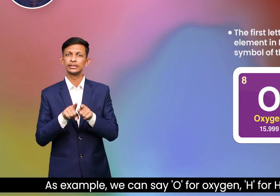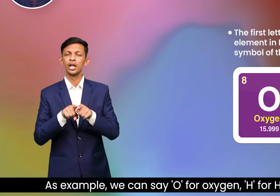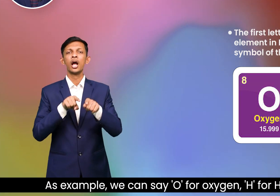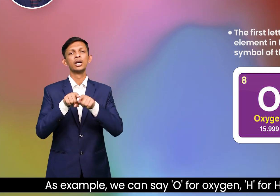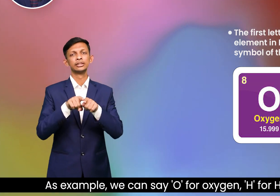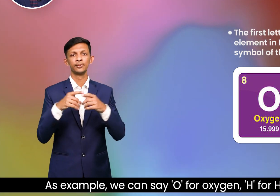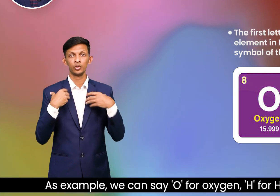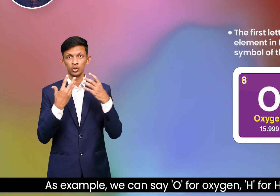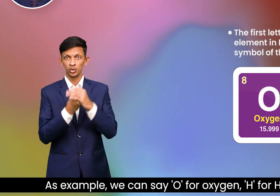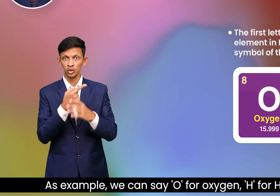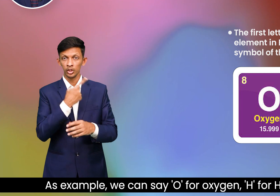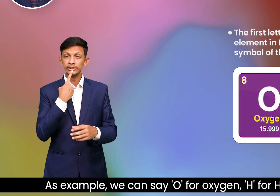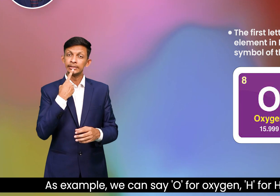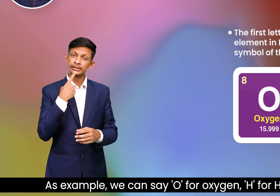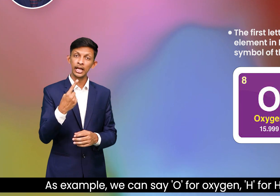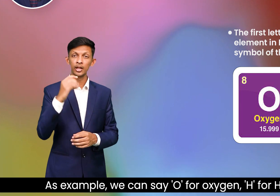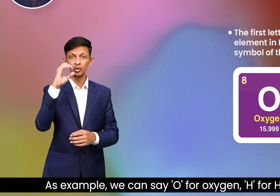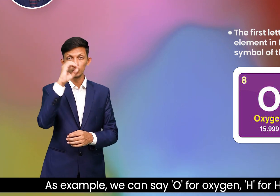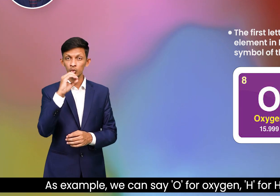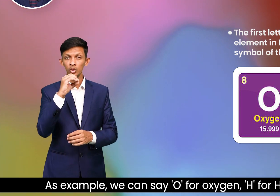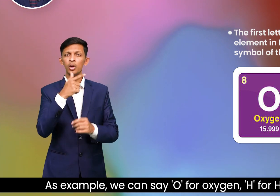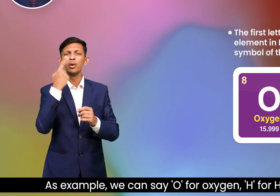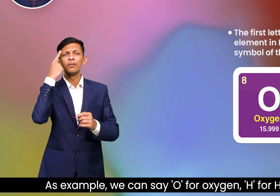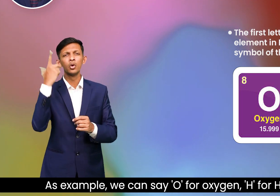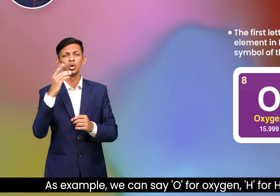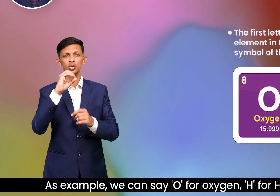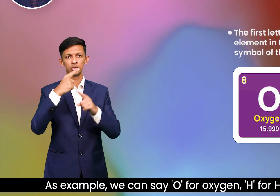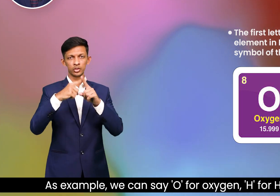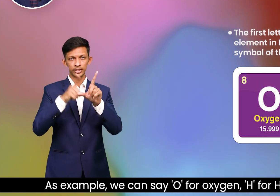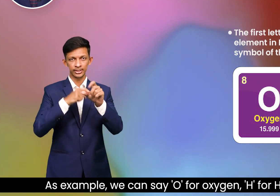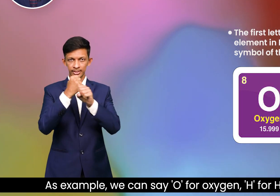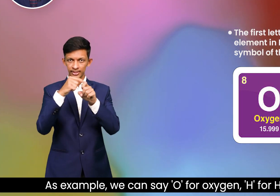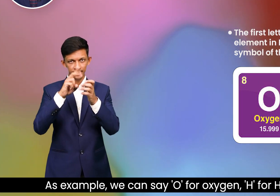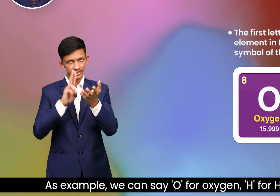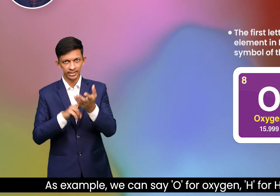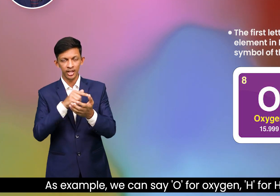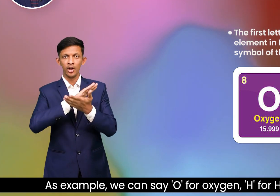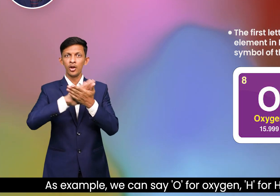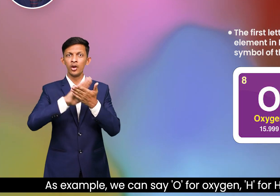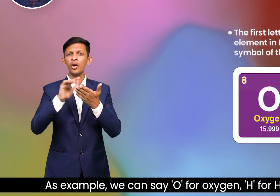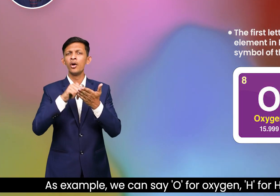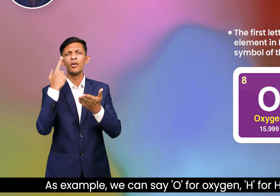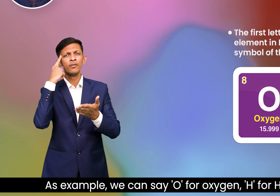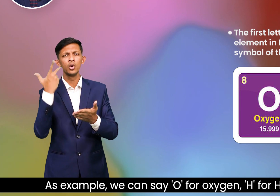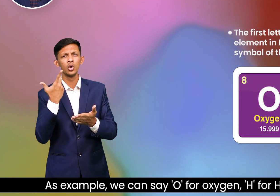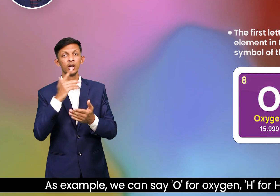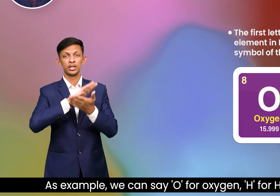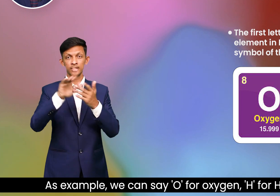As example, we can say O for oxygen, H for hydrogen, and so on.